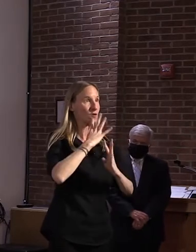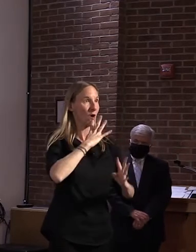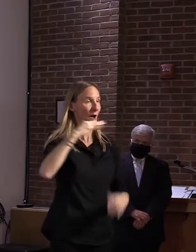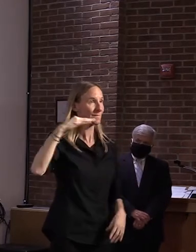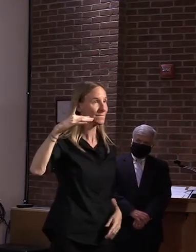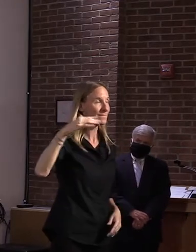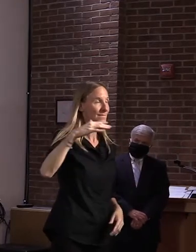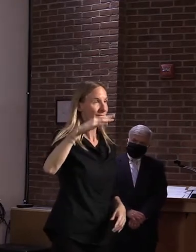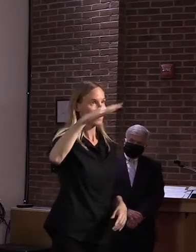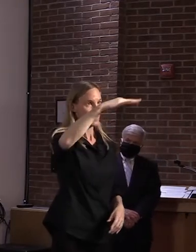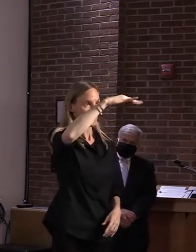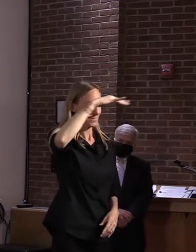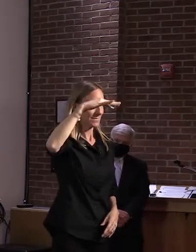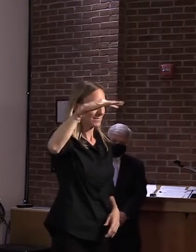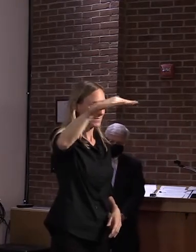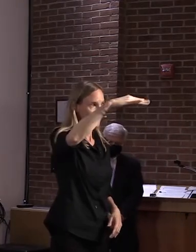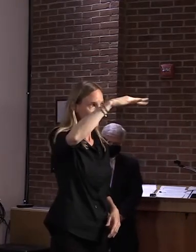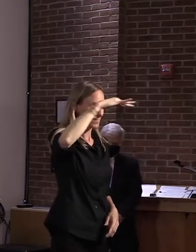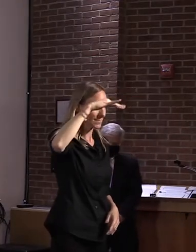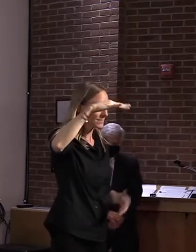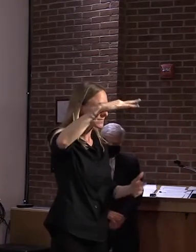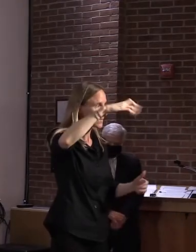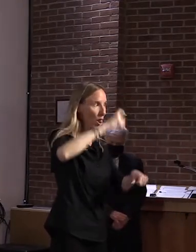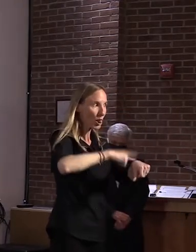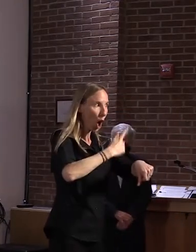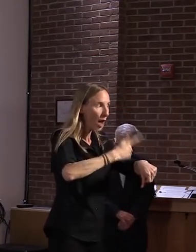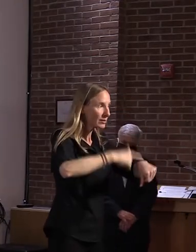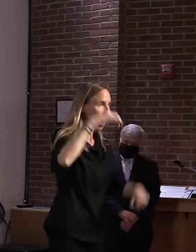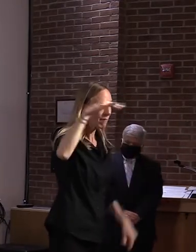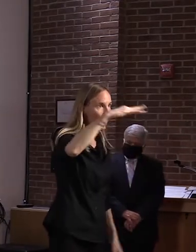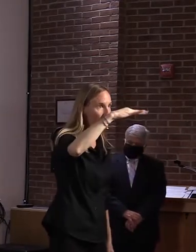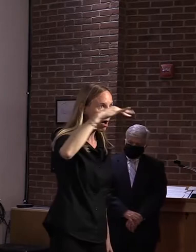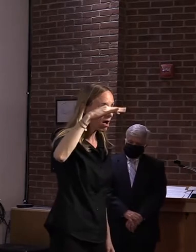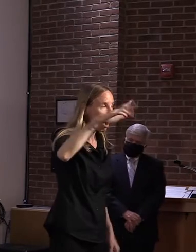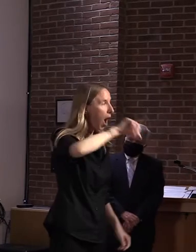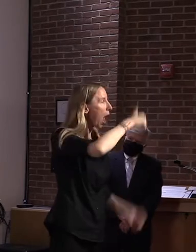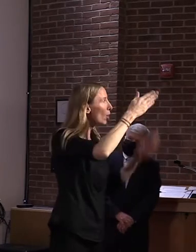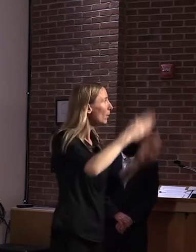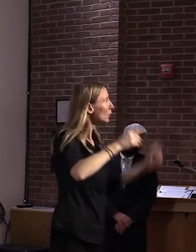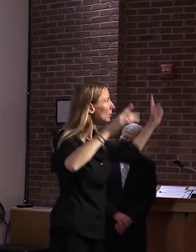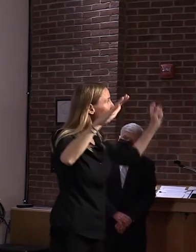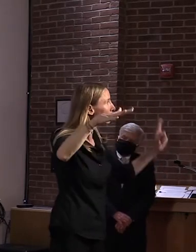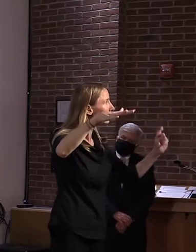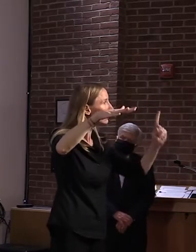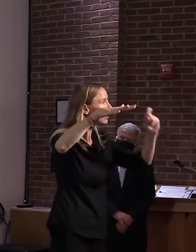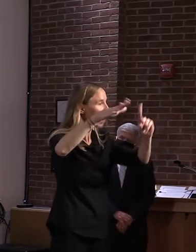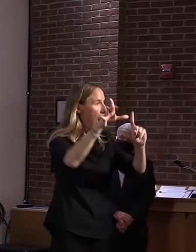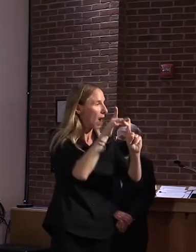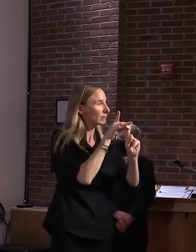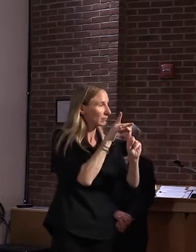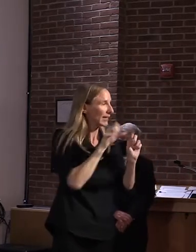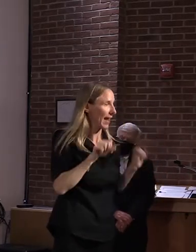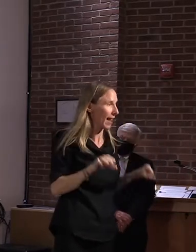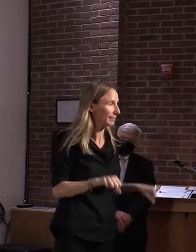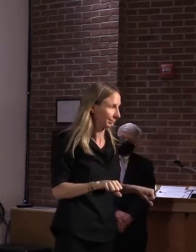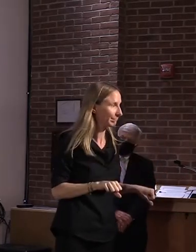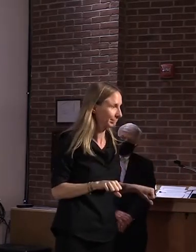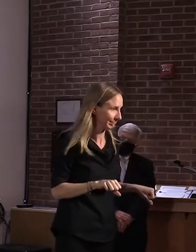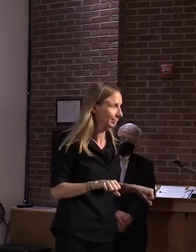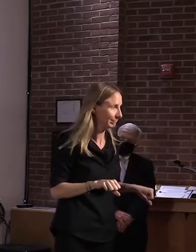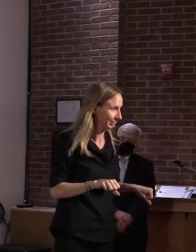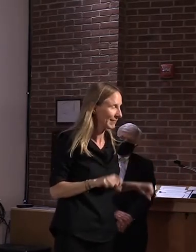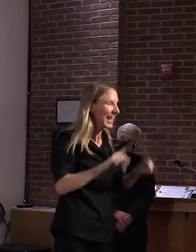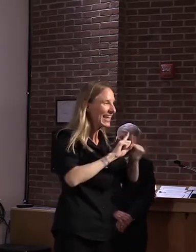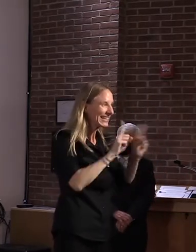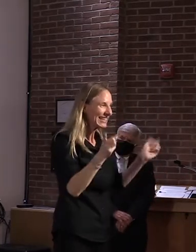spreading in a confined indoor space. These kinds of droplets, as opposed to quickly